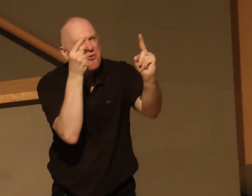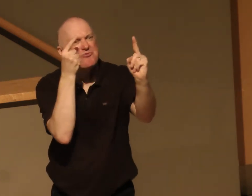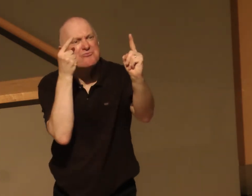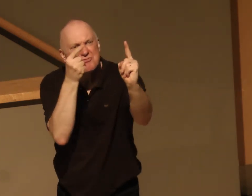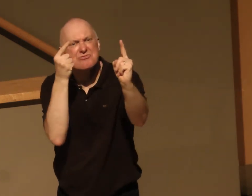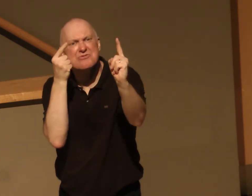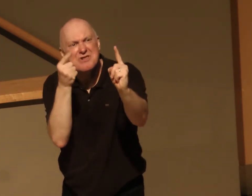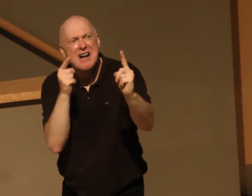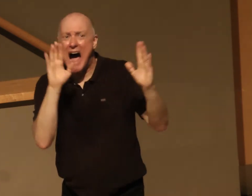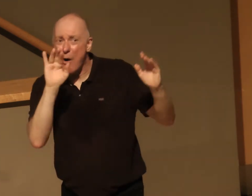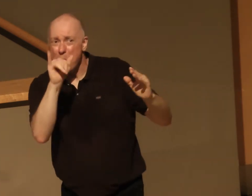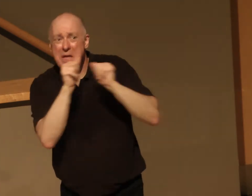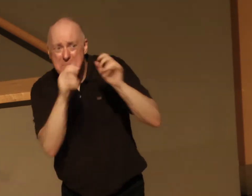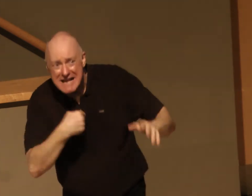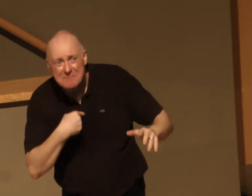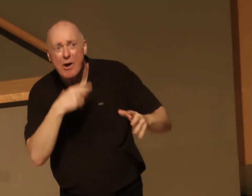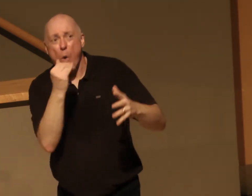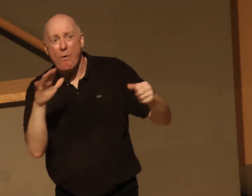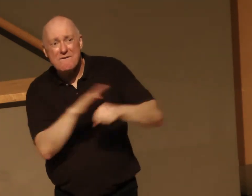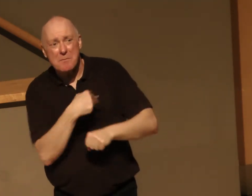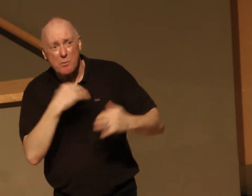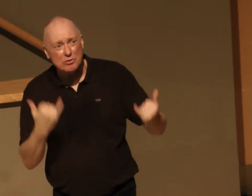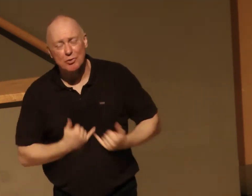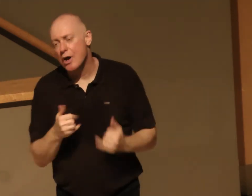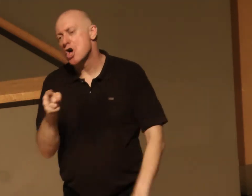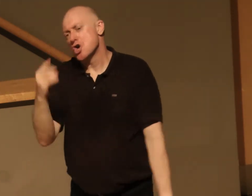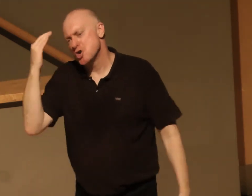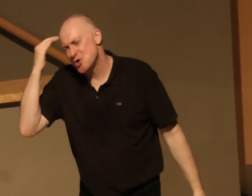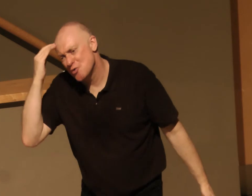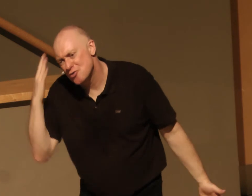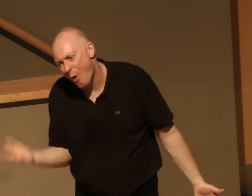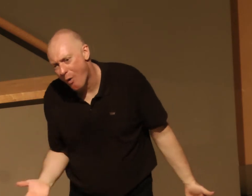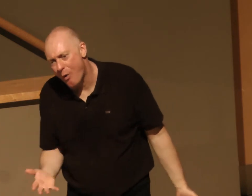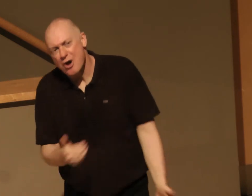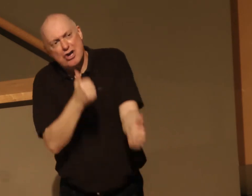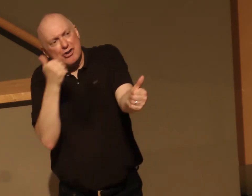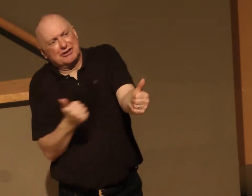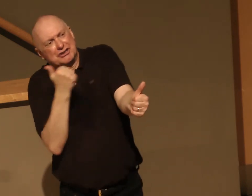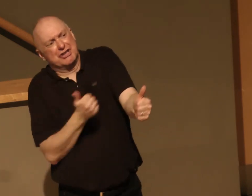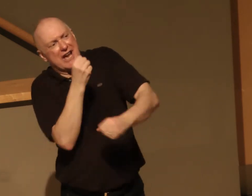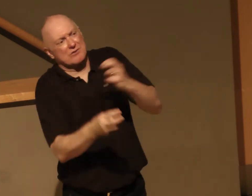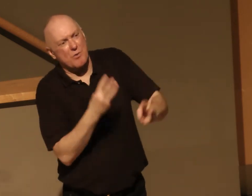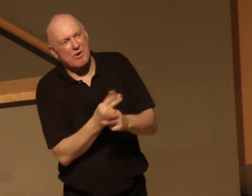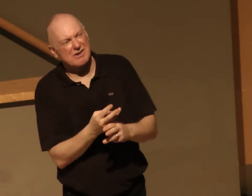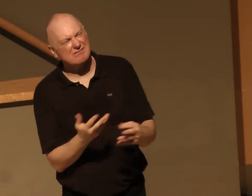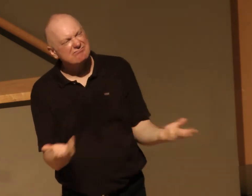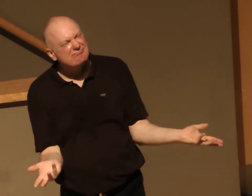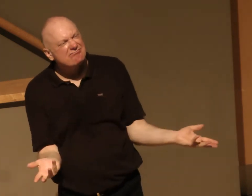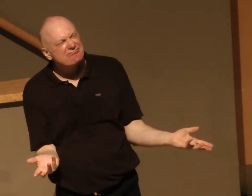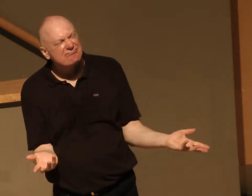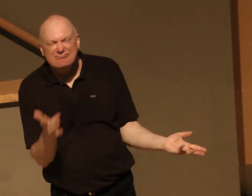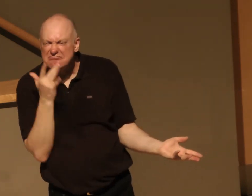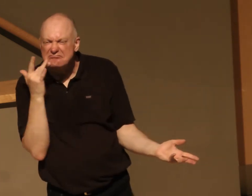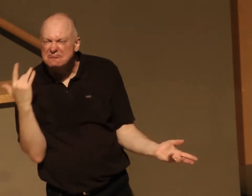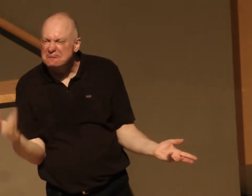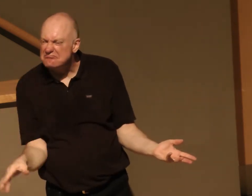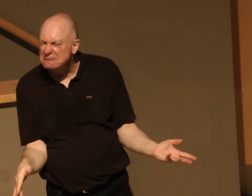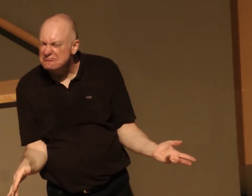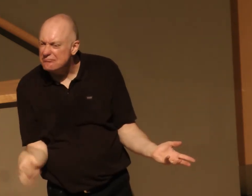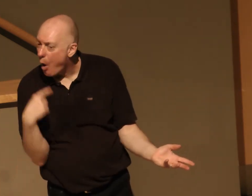blesses our hearts it fills us with joy but you know when you chase the things of this world we always come short we always come empty it will always be that way